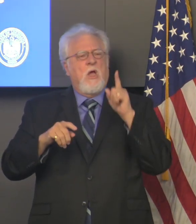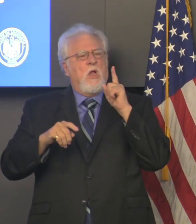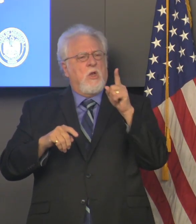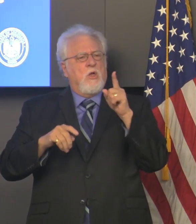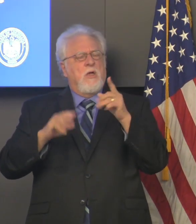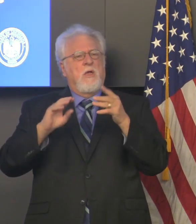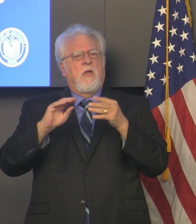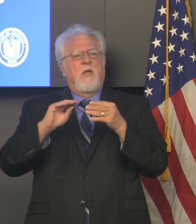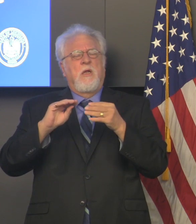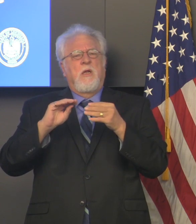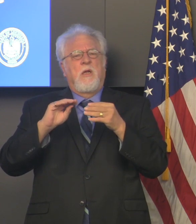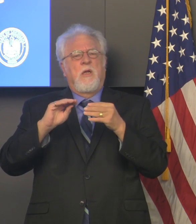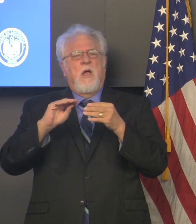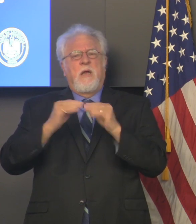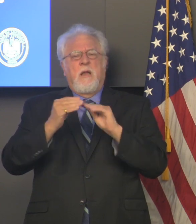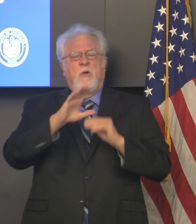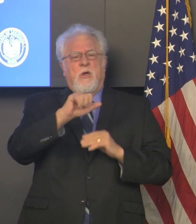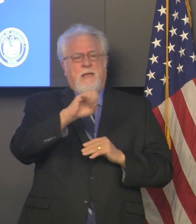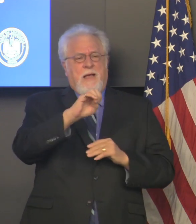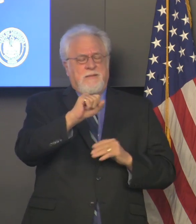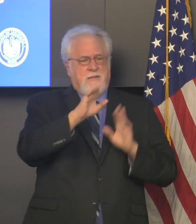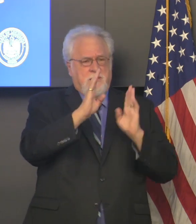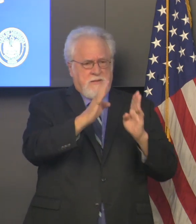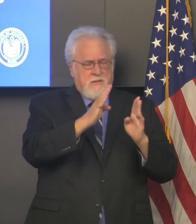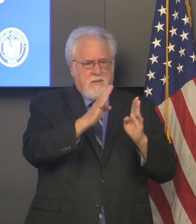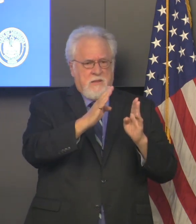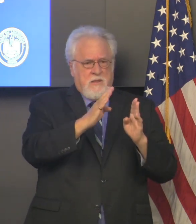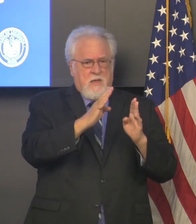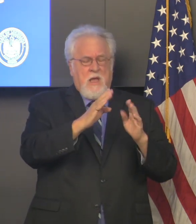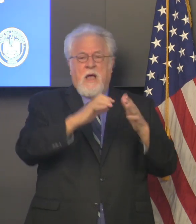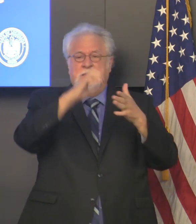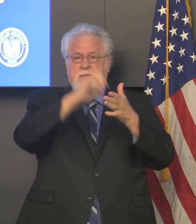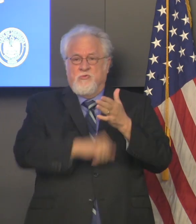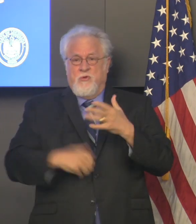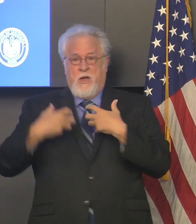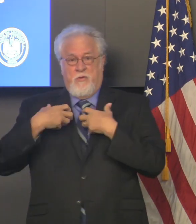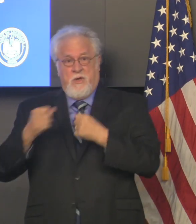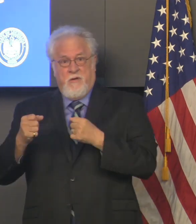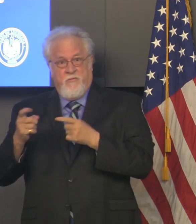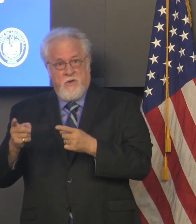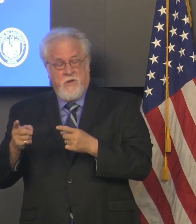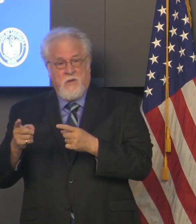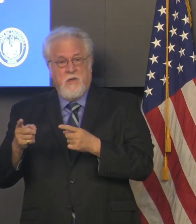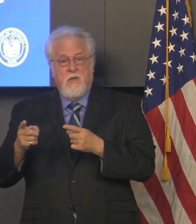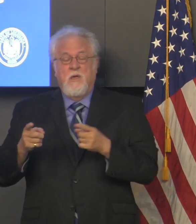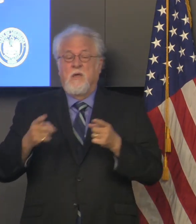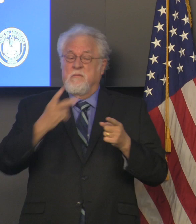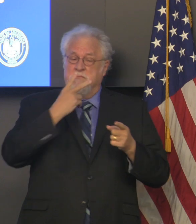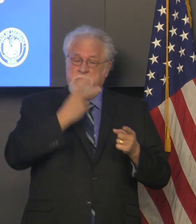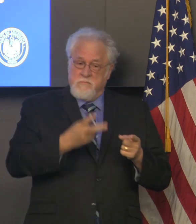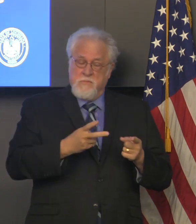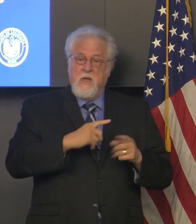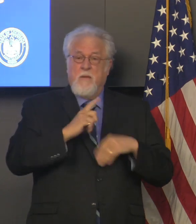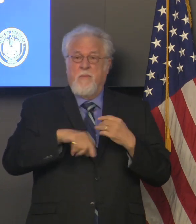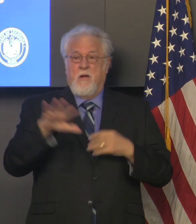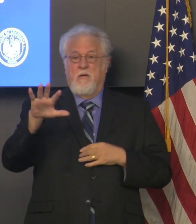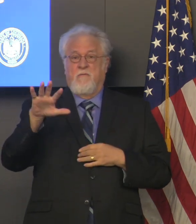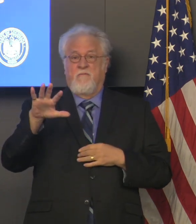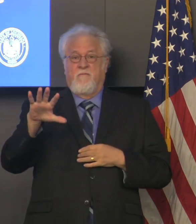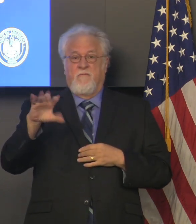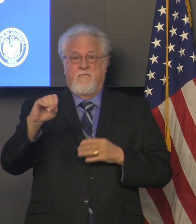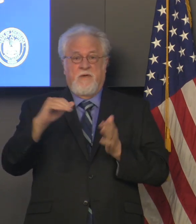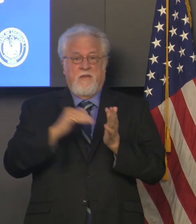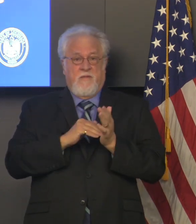number of cases out there and subtract the recoveries, you will see about a